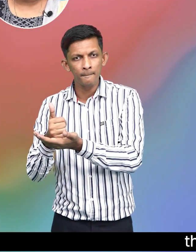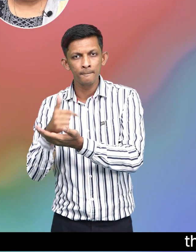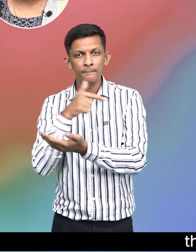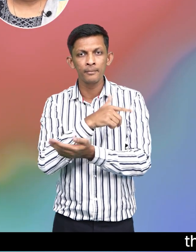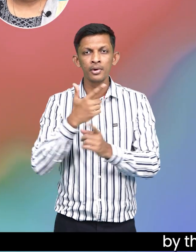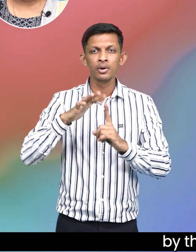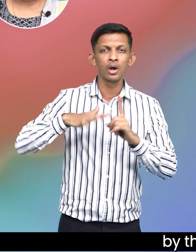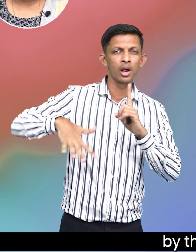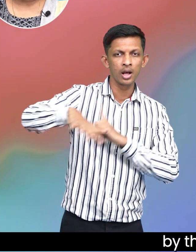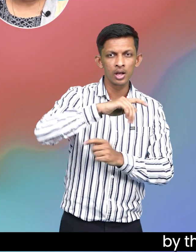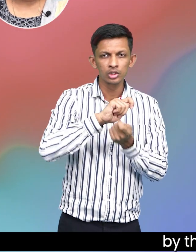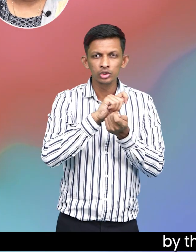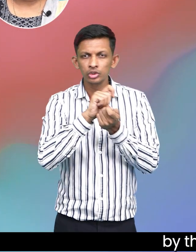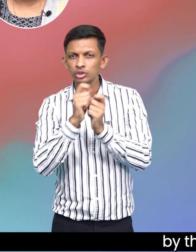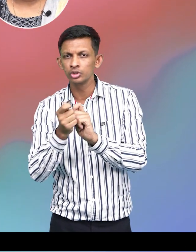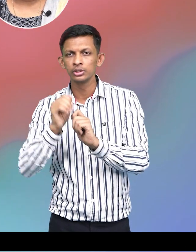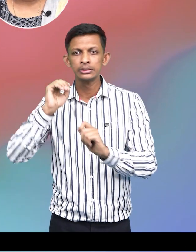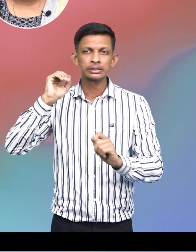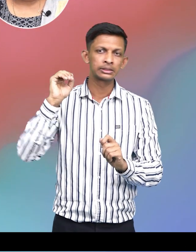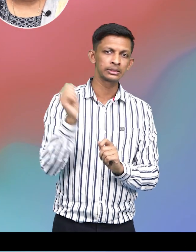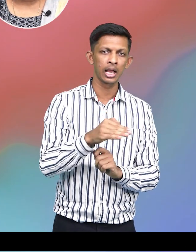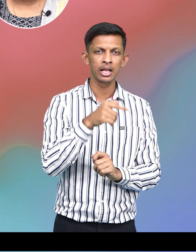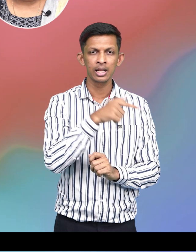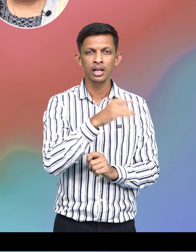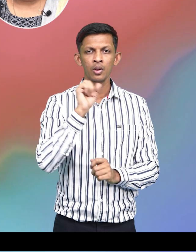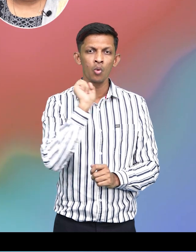remittances sent by their migrant members.